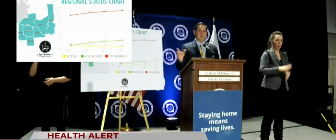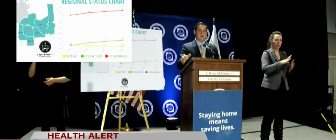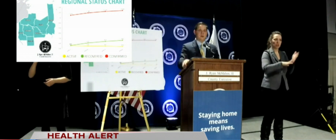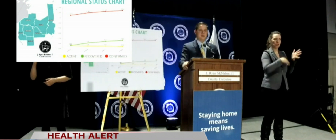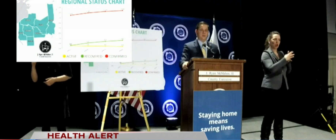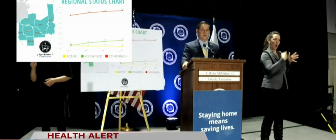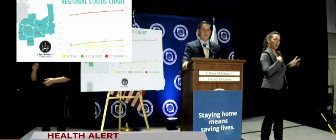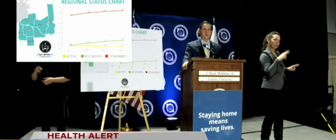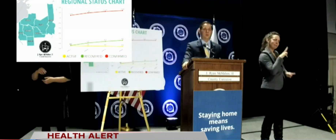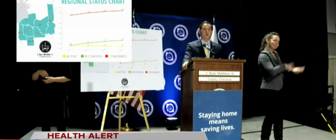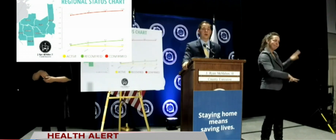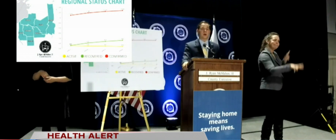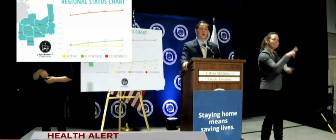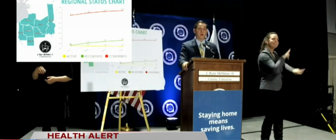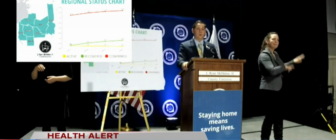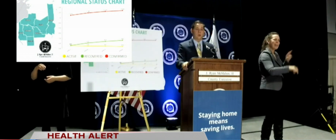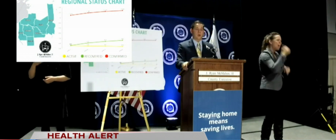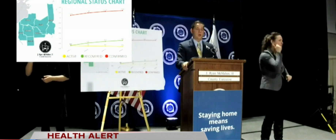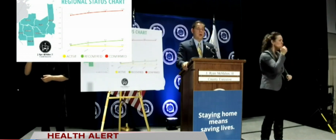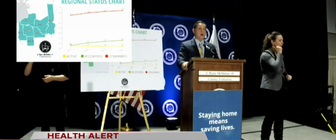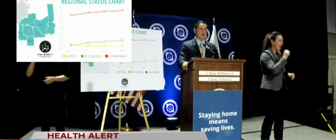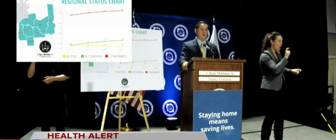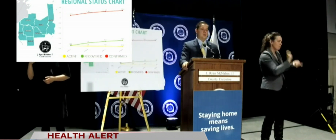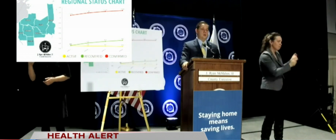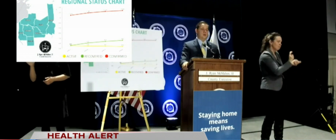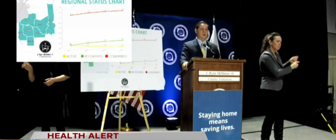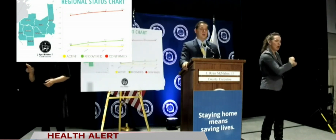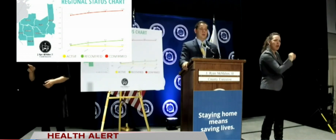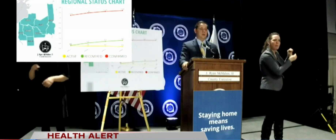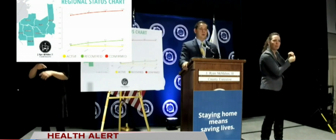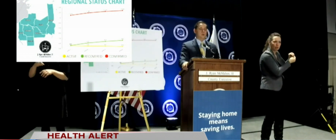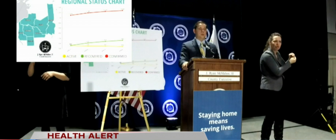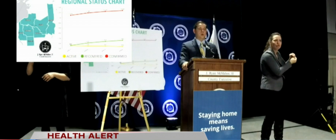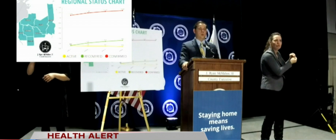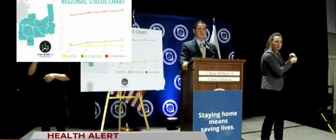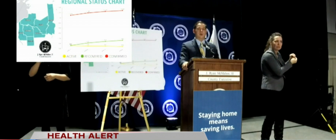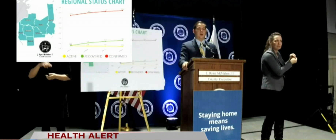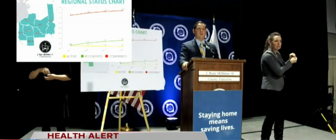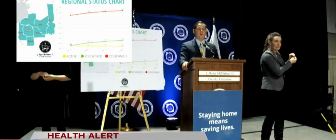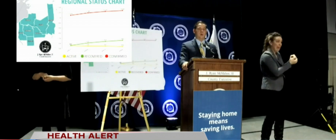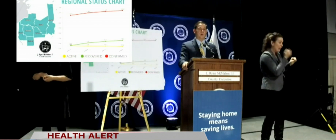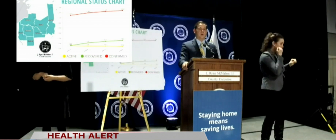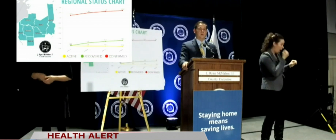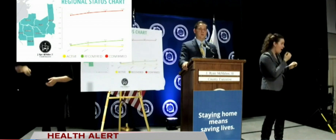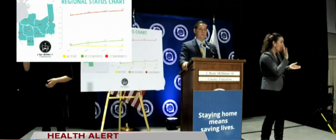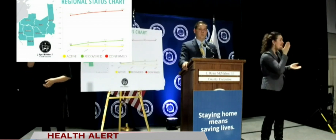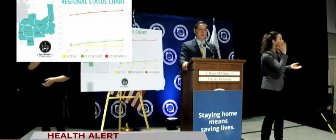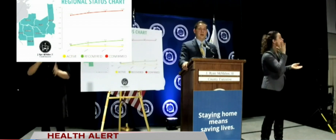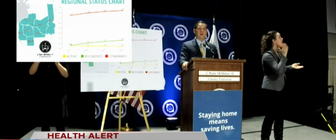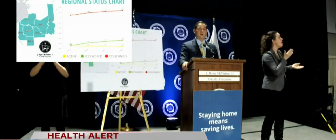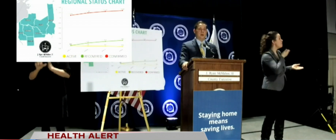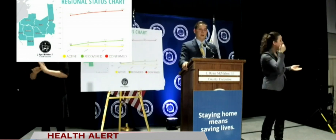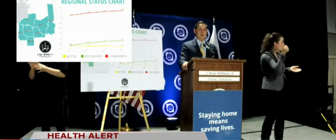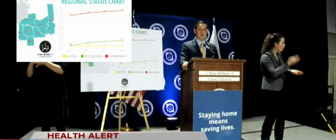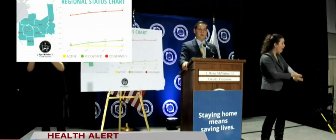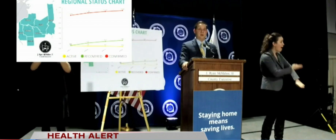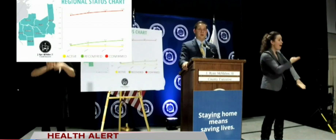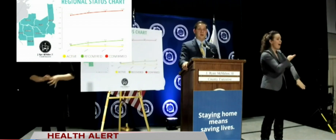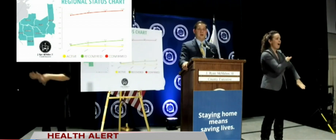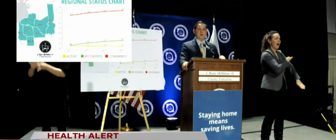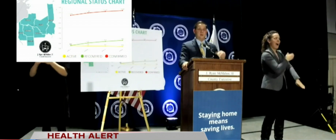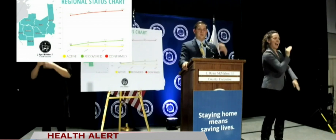data on a daily basis like we look at our own, because certainly there will be no restart for the one county by